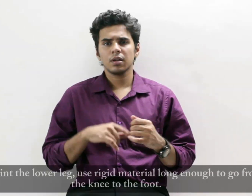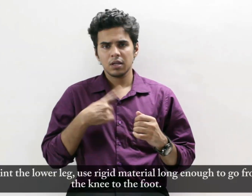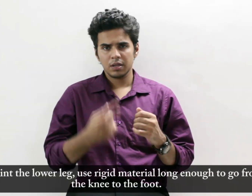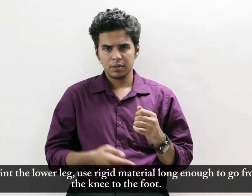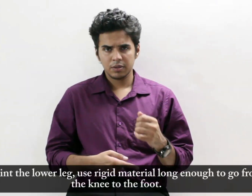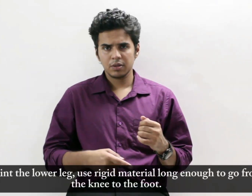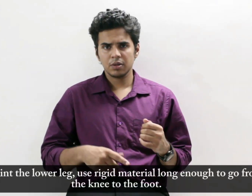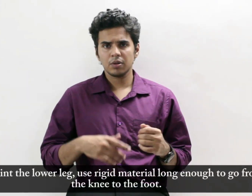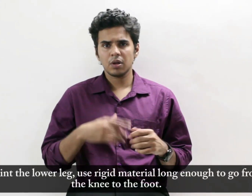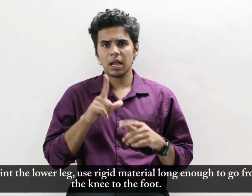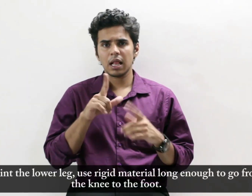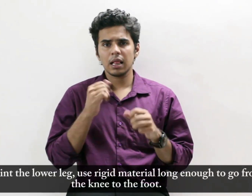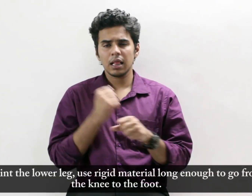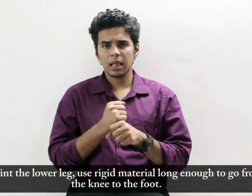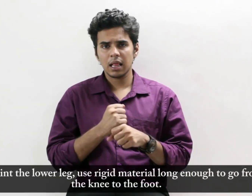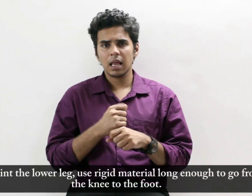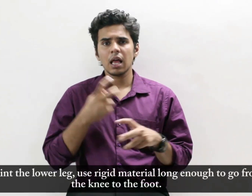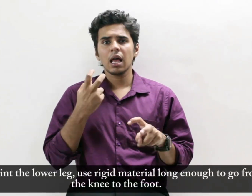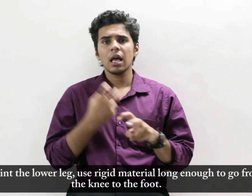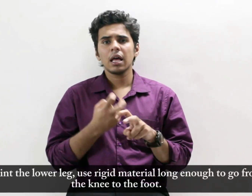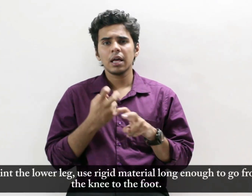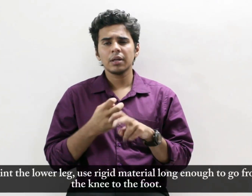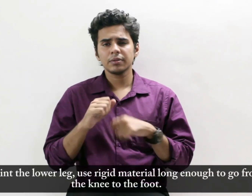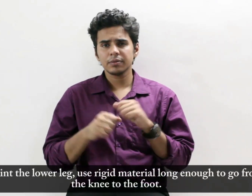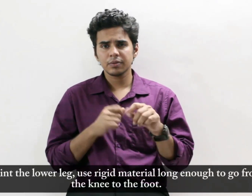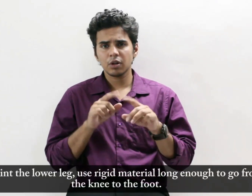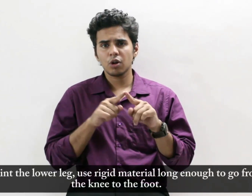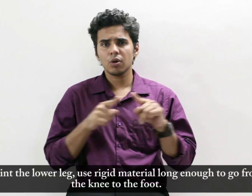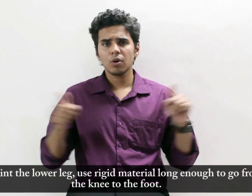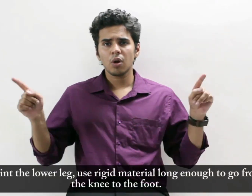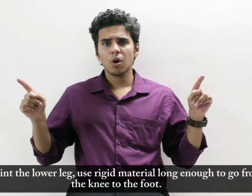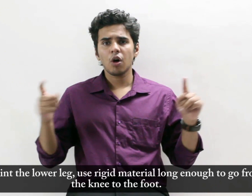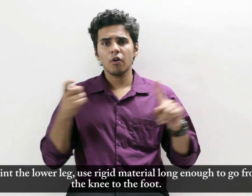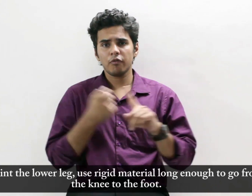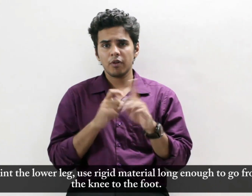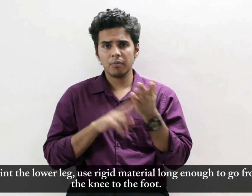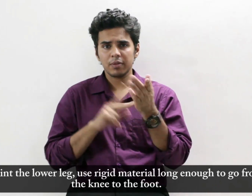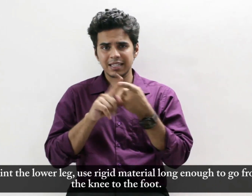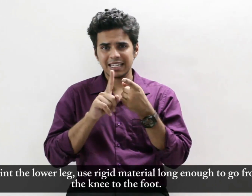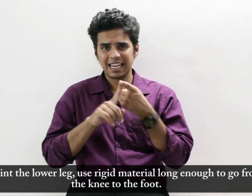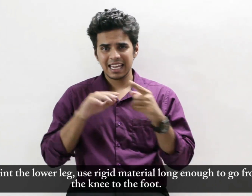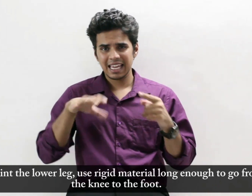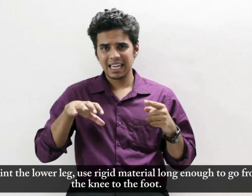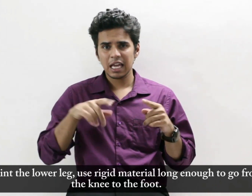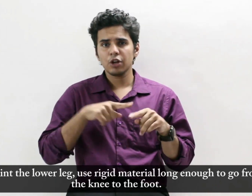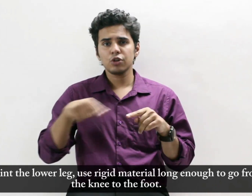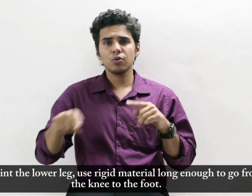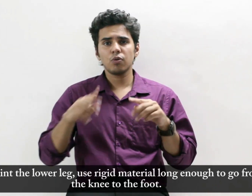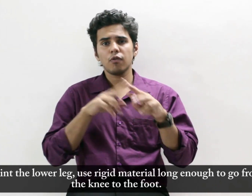To splint the lower leg, use rigid material long enough to go from the knee to the foot.